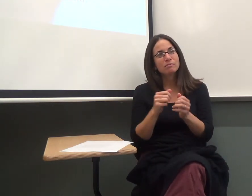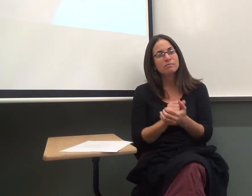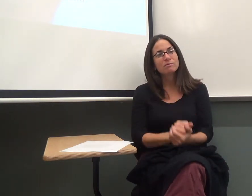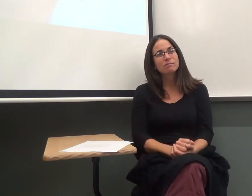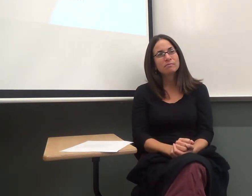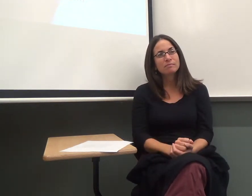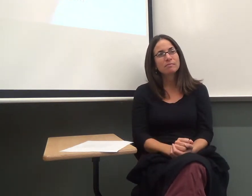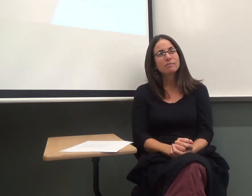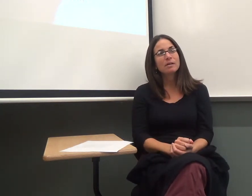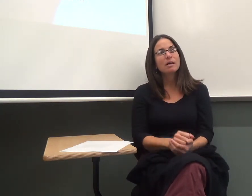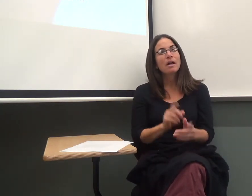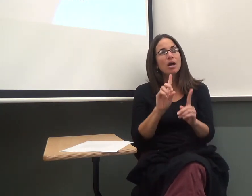On